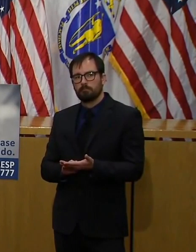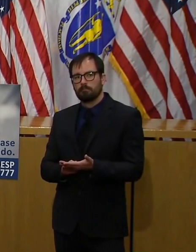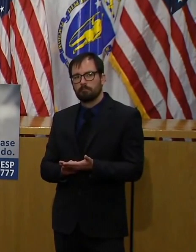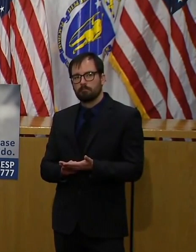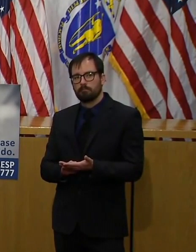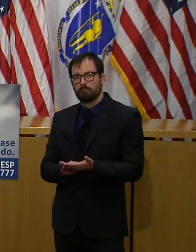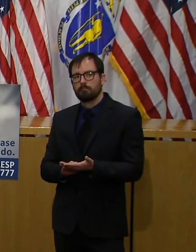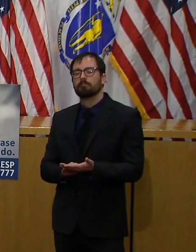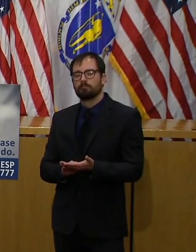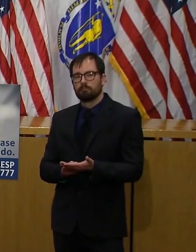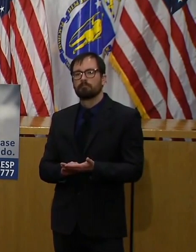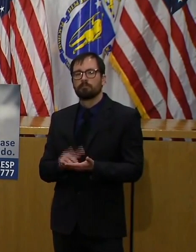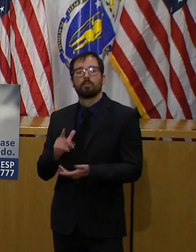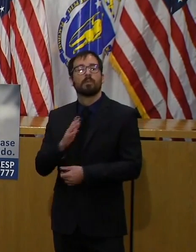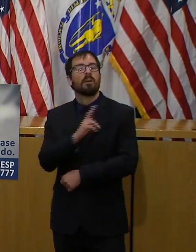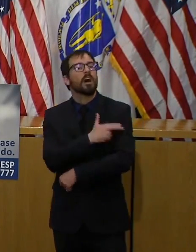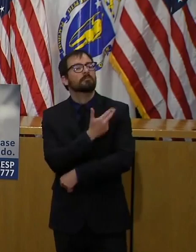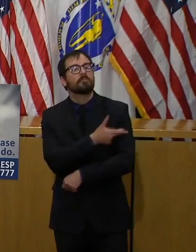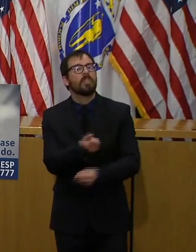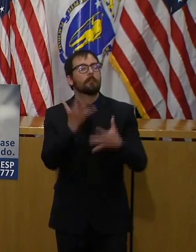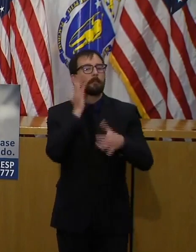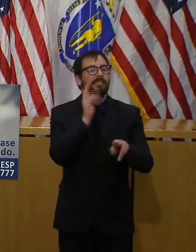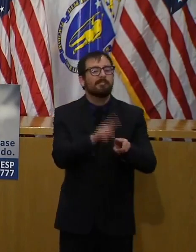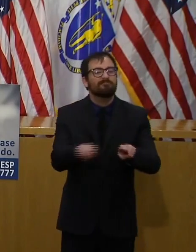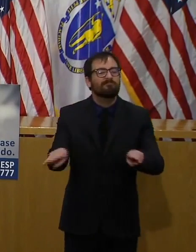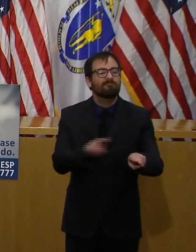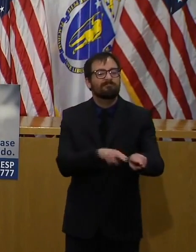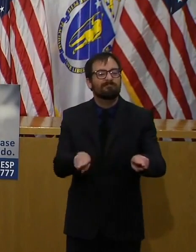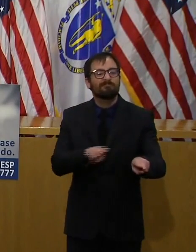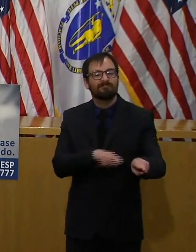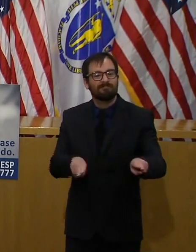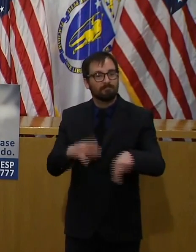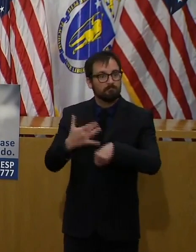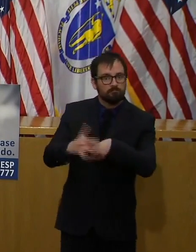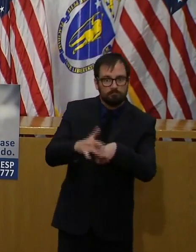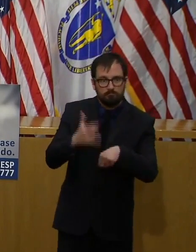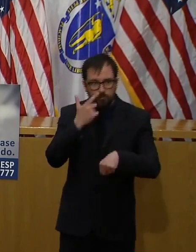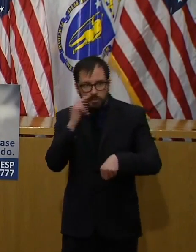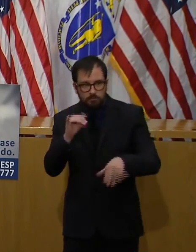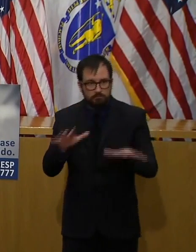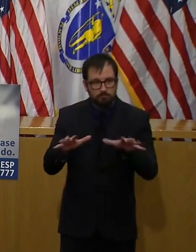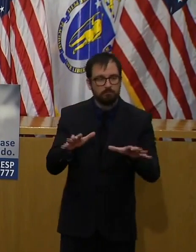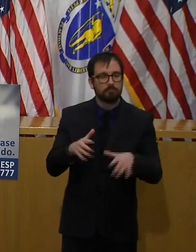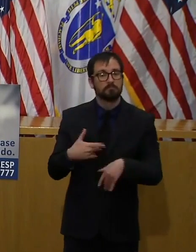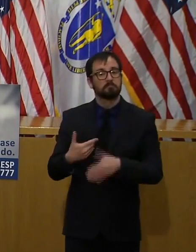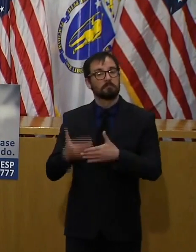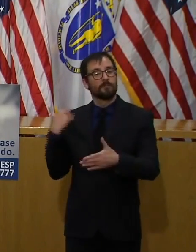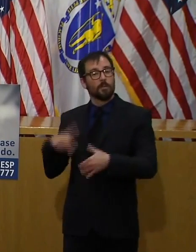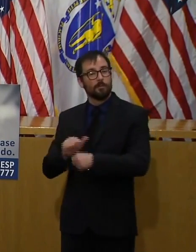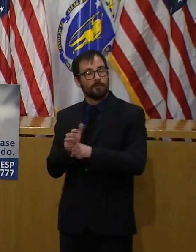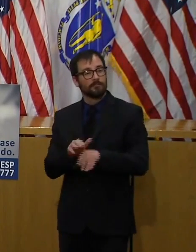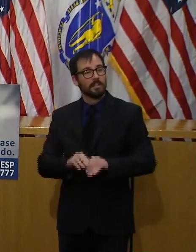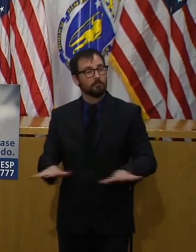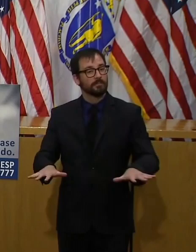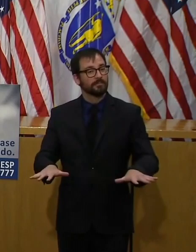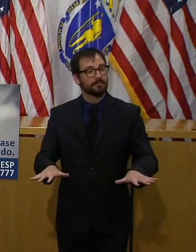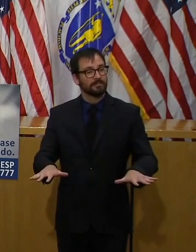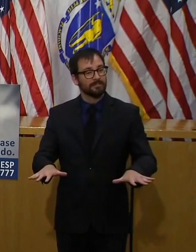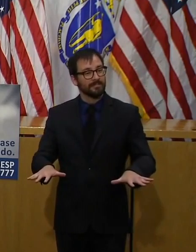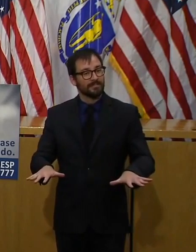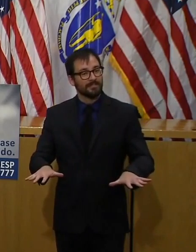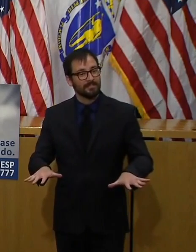between 75 and 85%. Okay, so one of the reasons why the money issue has become so